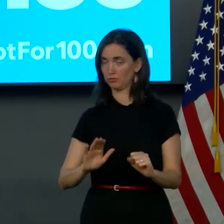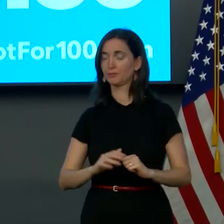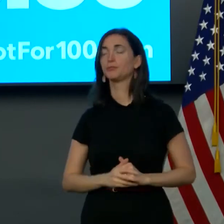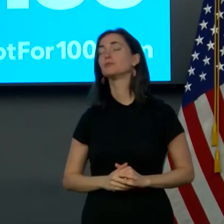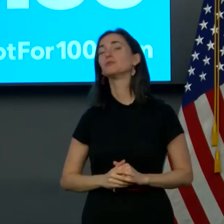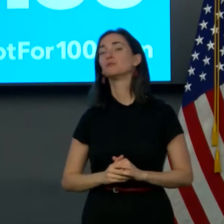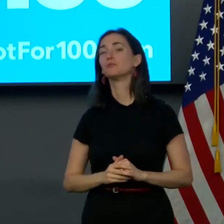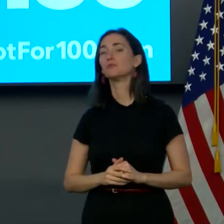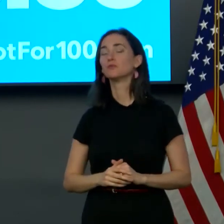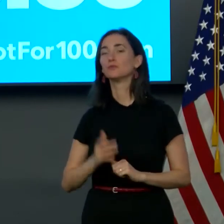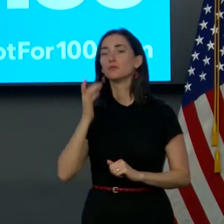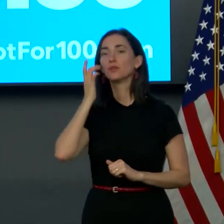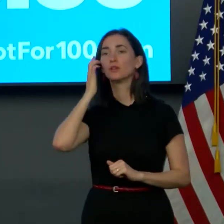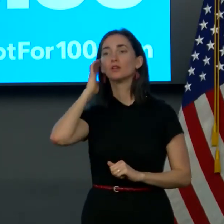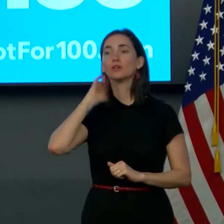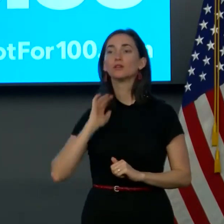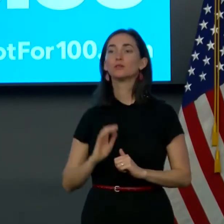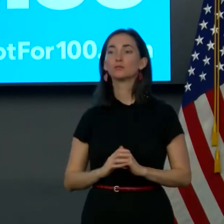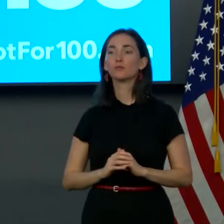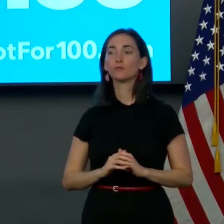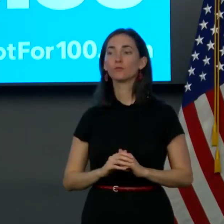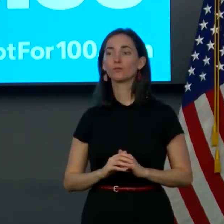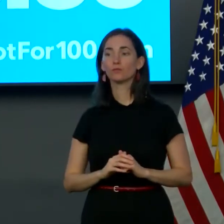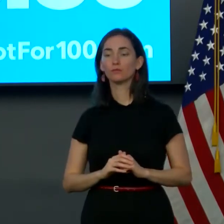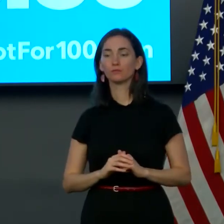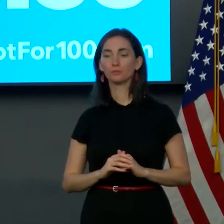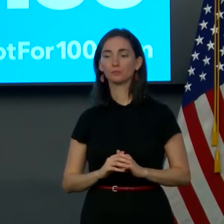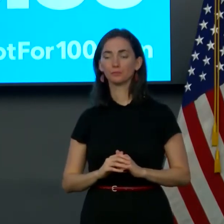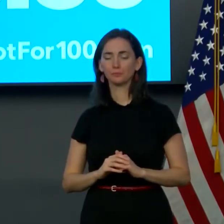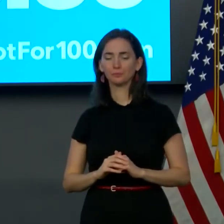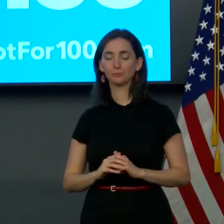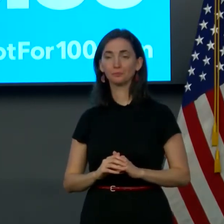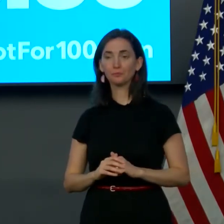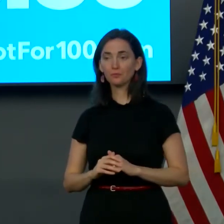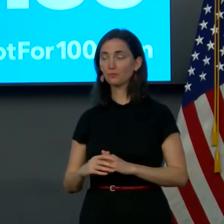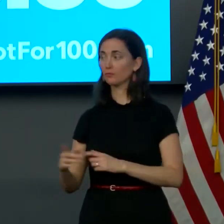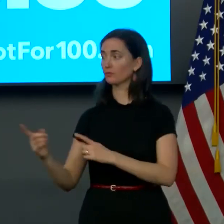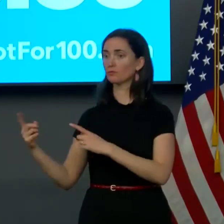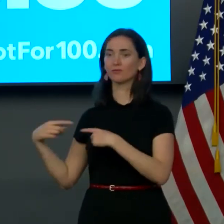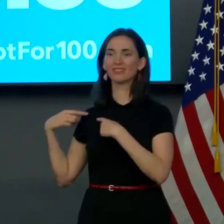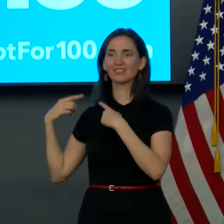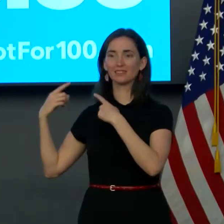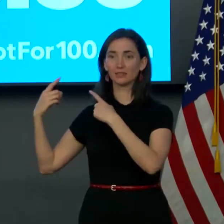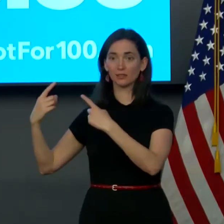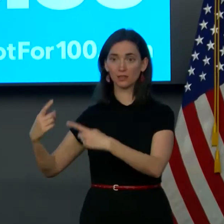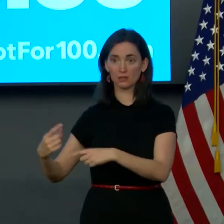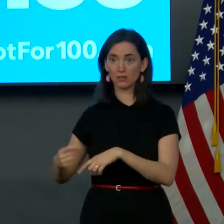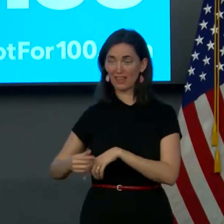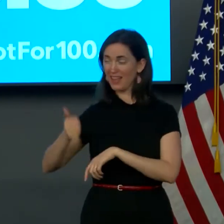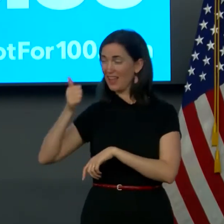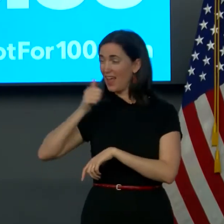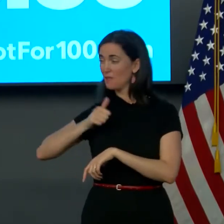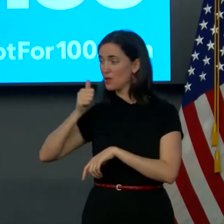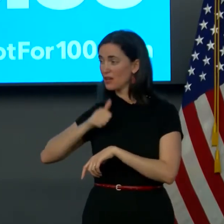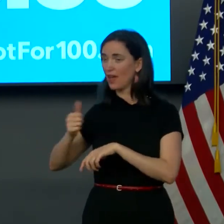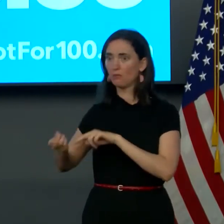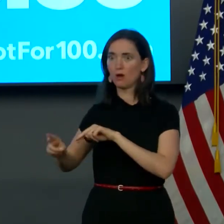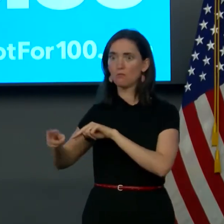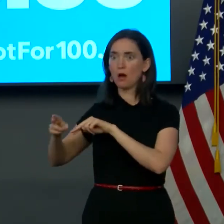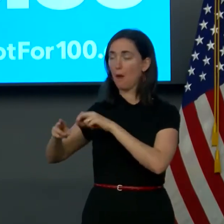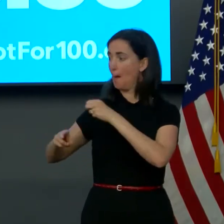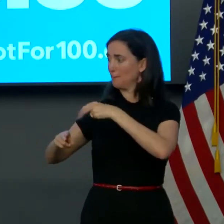This is the second day in a row that we haven't set a new record. And in fact, we've had very, very